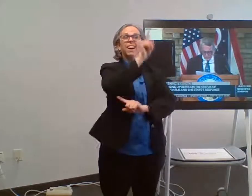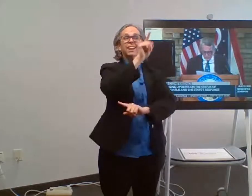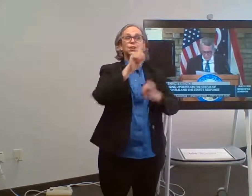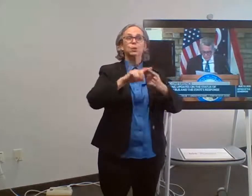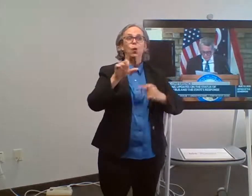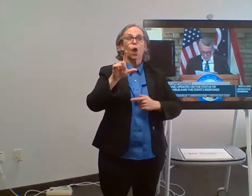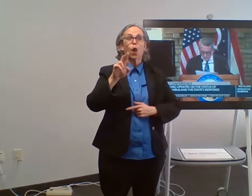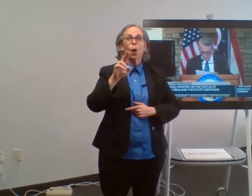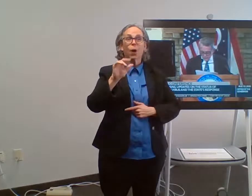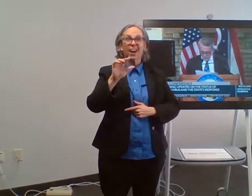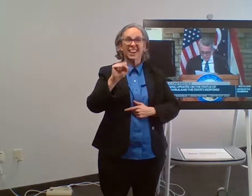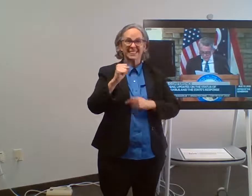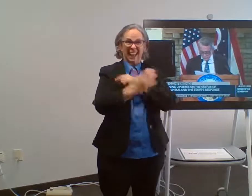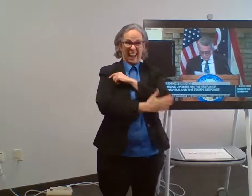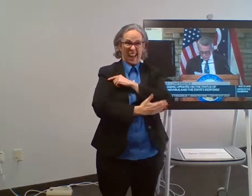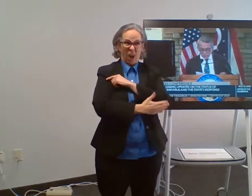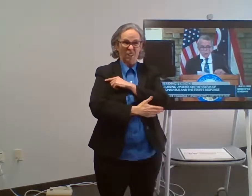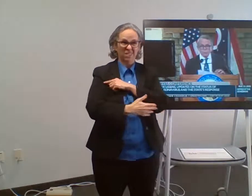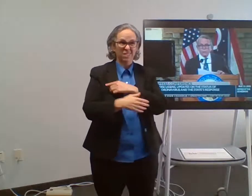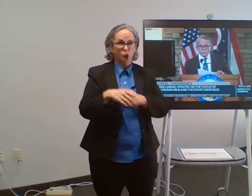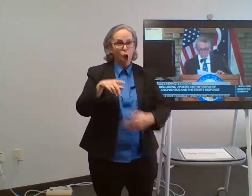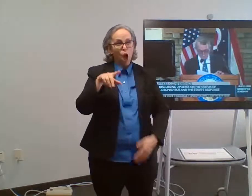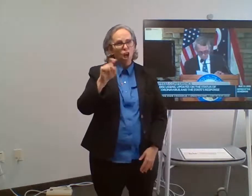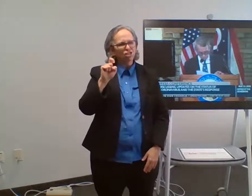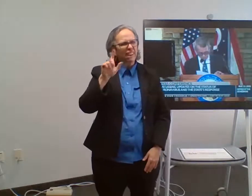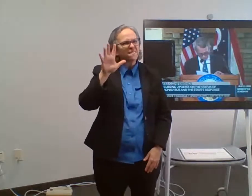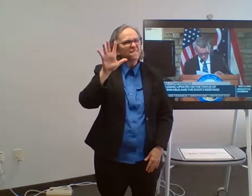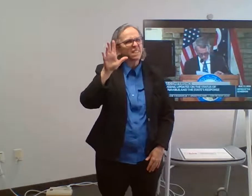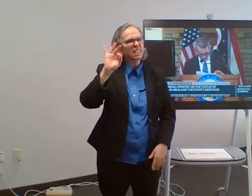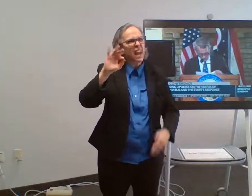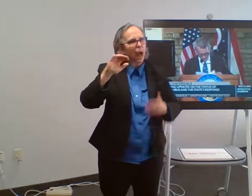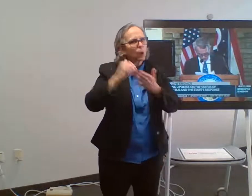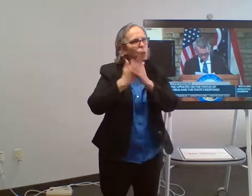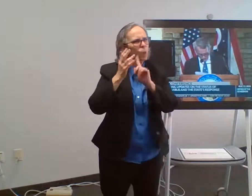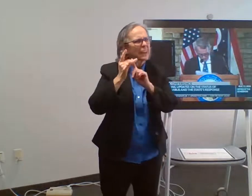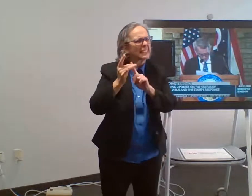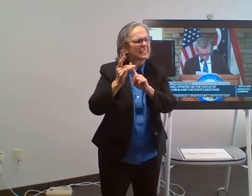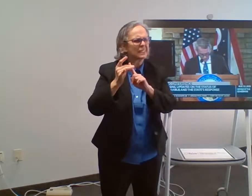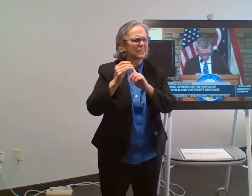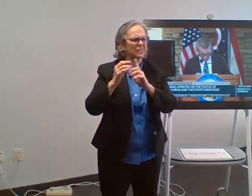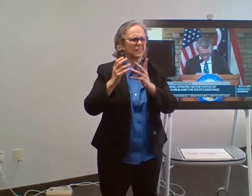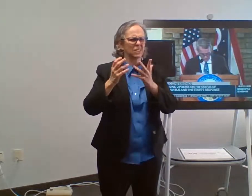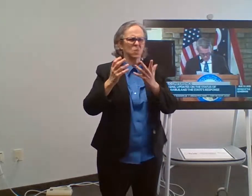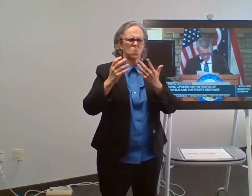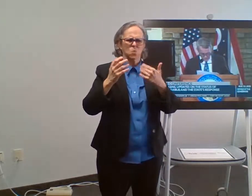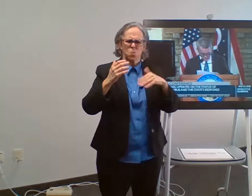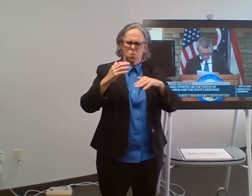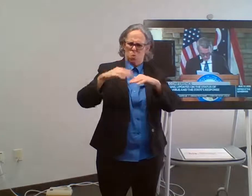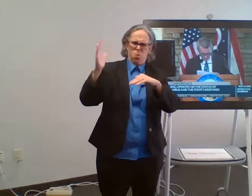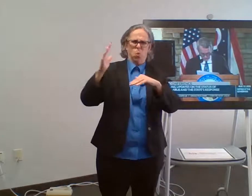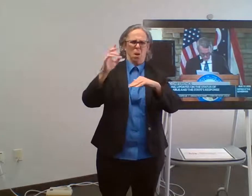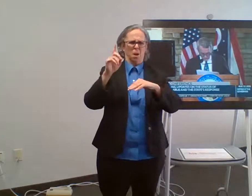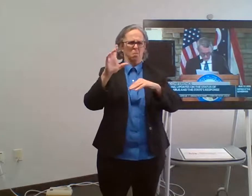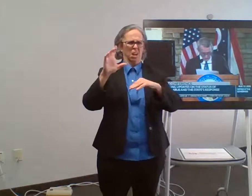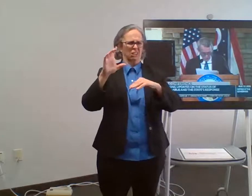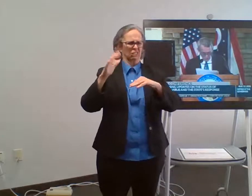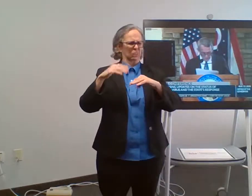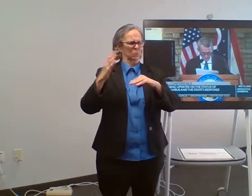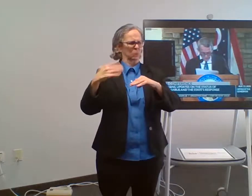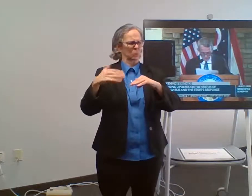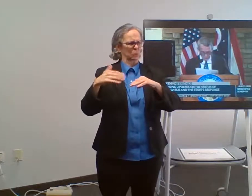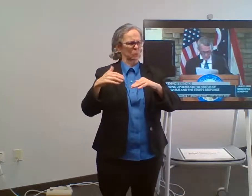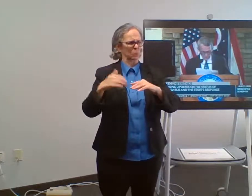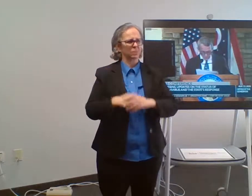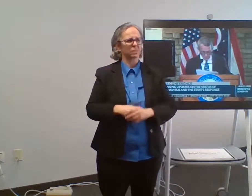residents. Of course, they meet the definition of being over 100. Marion County meets the CDC's definition for